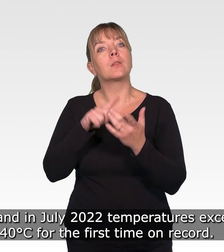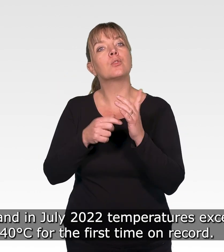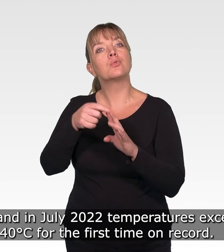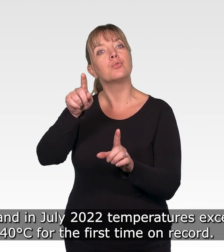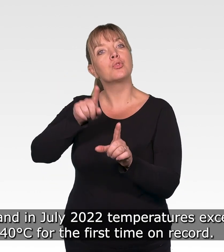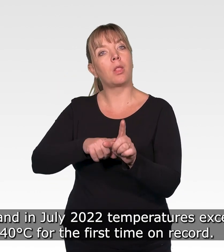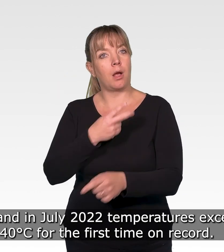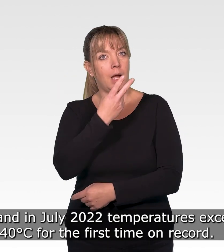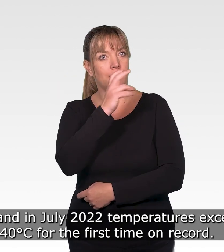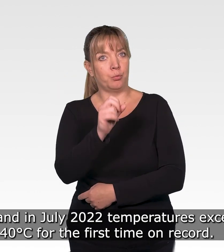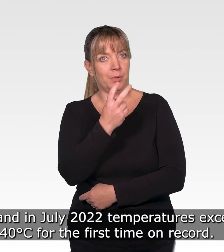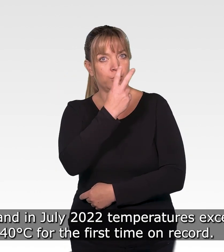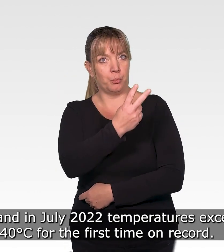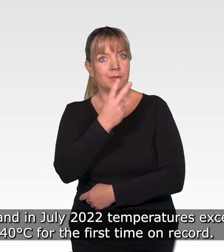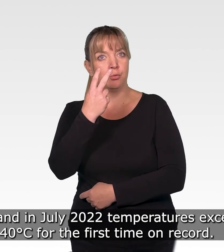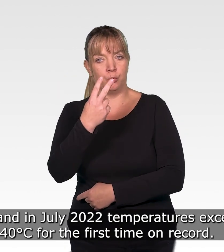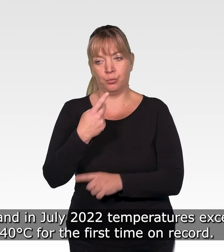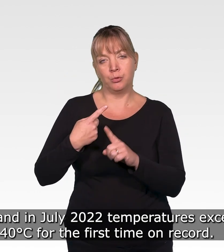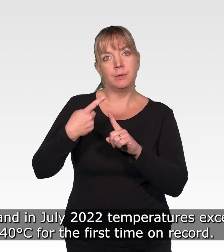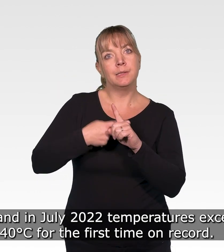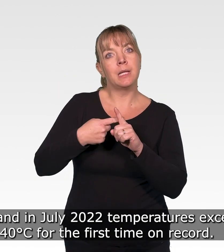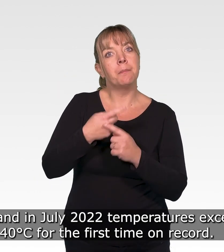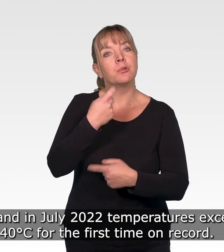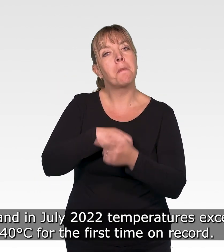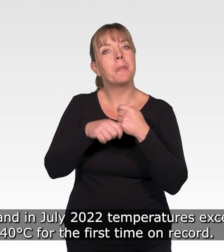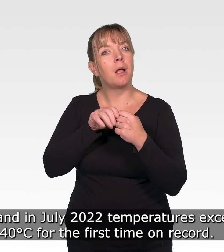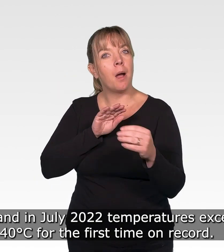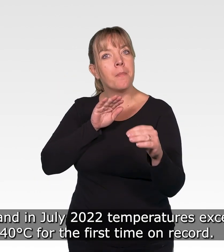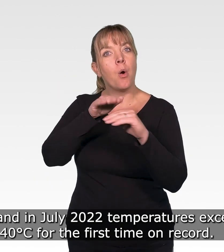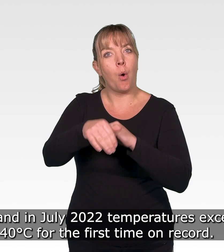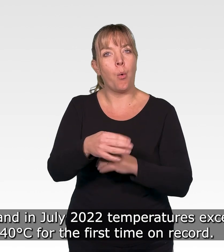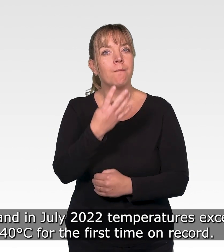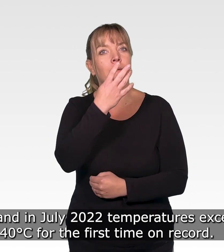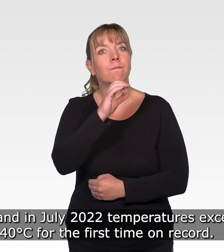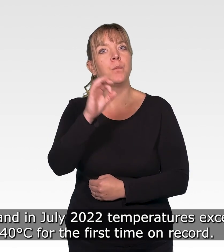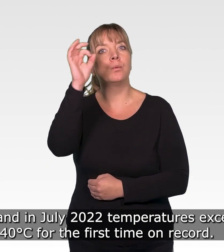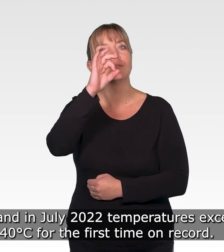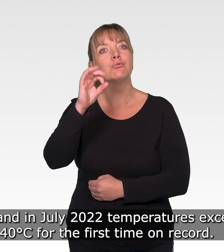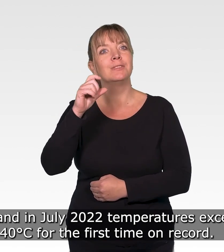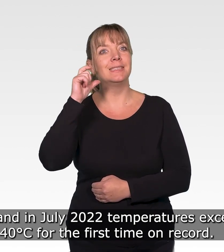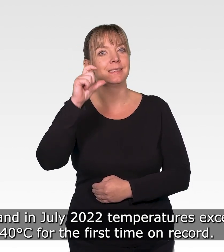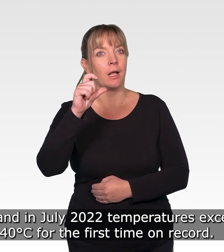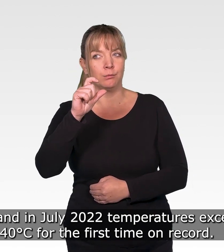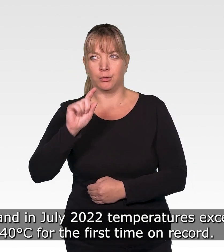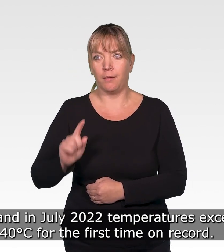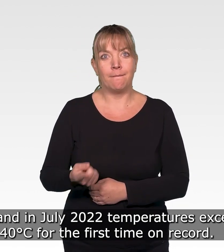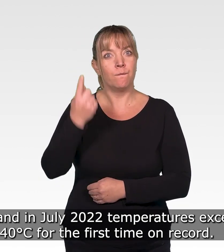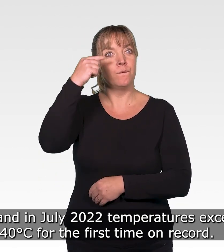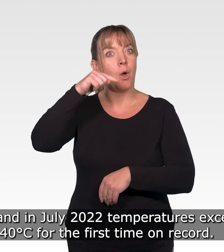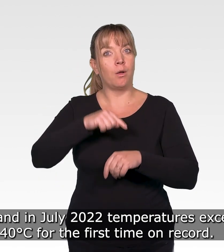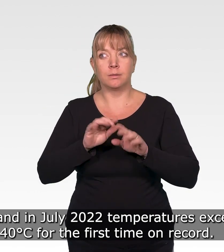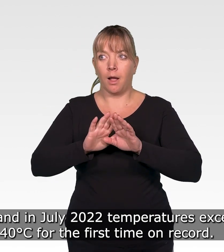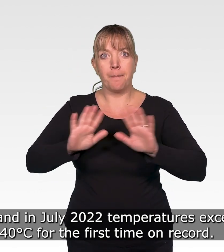And in July 2022, temperatures exceeded 40 degrees Celsius for the first time on record.